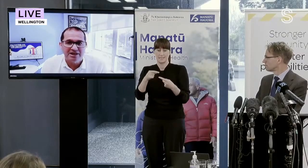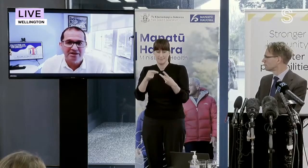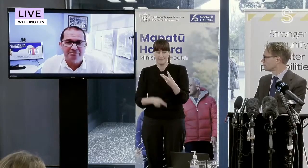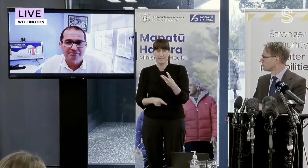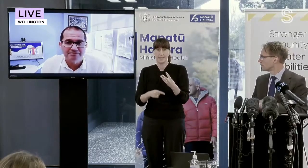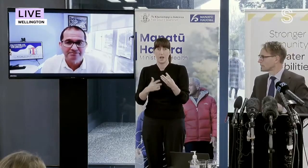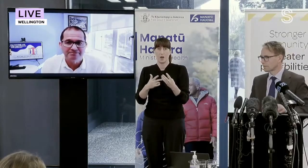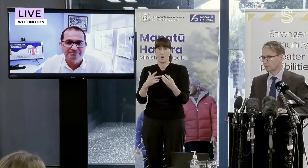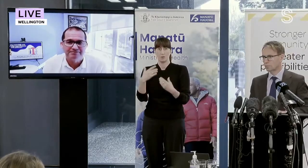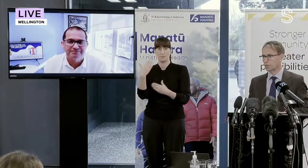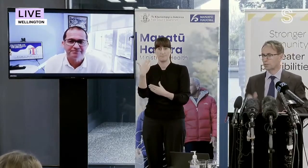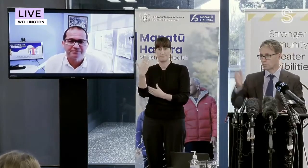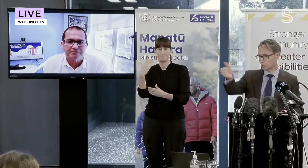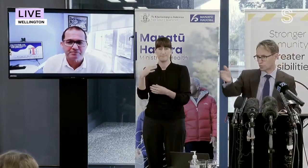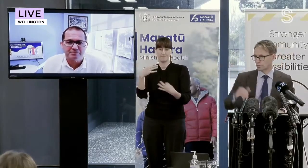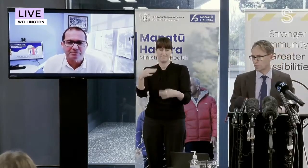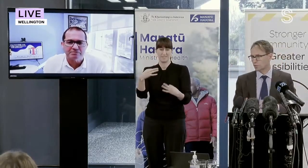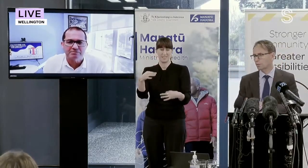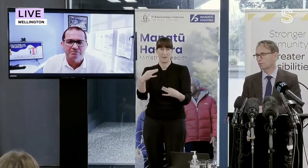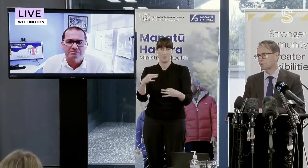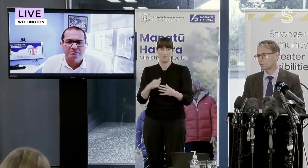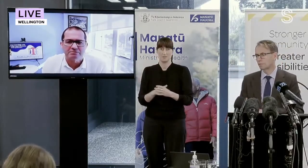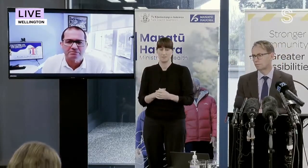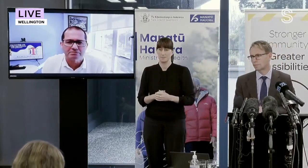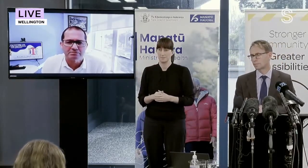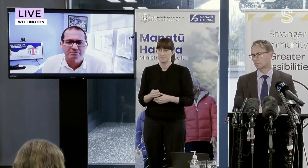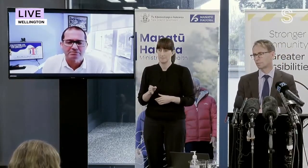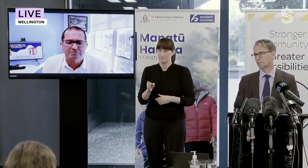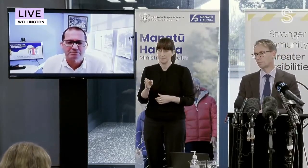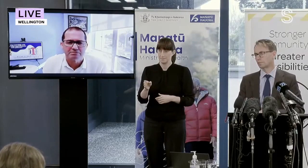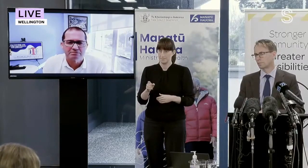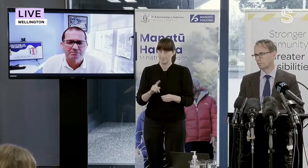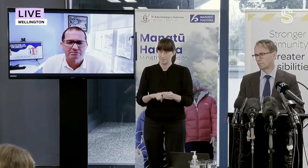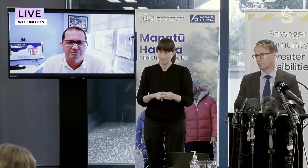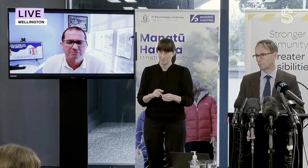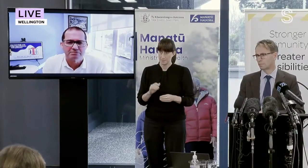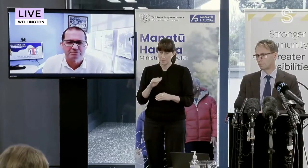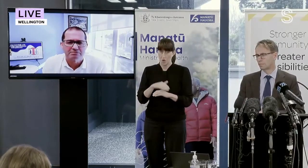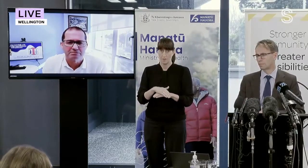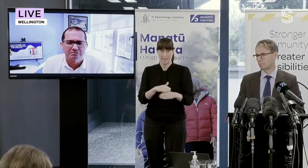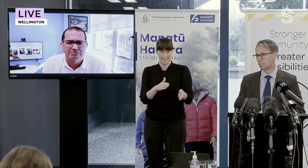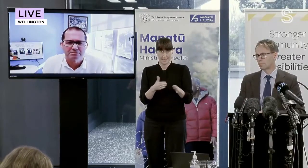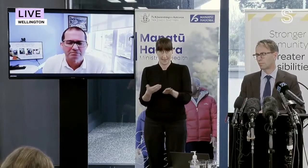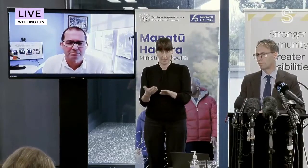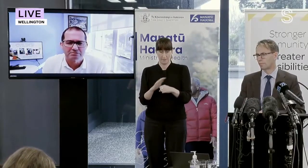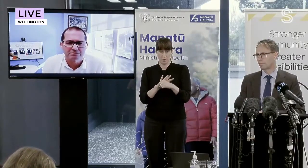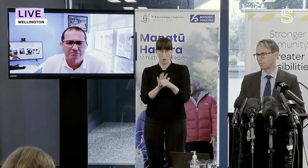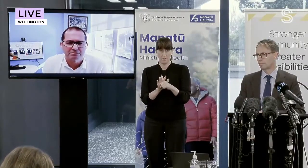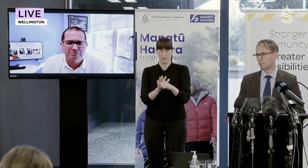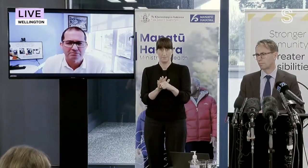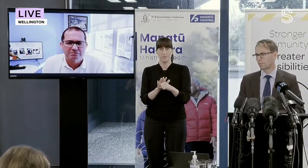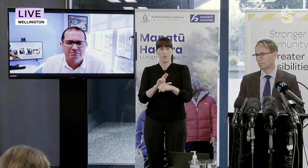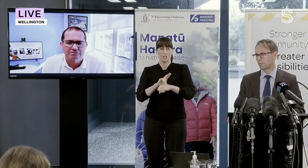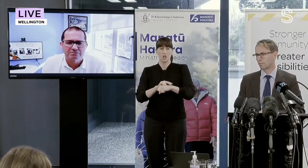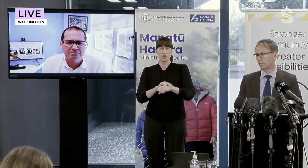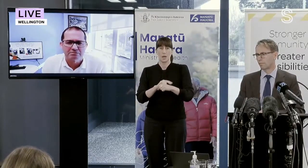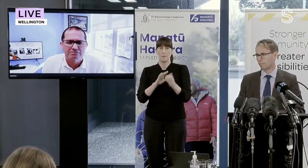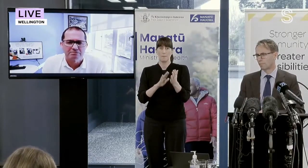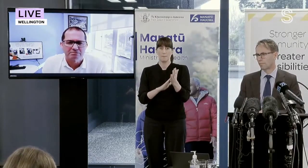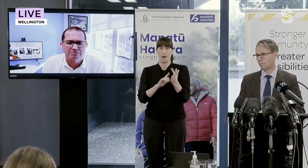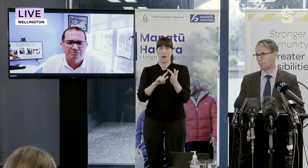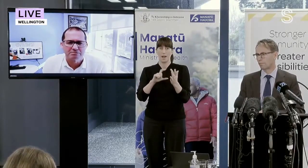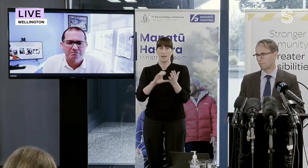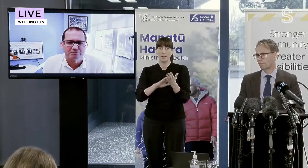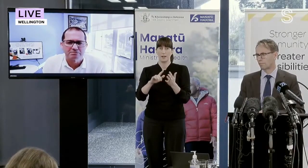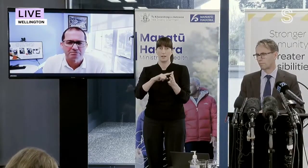the stand-up. Thanks, Pete. There was a question down here. On the COVID deaths, Dr. Michael Baker said that likely a very